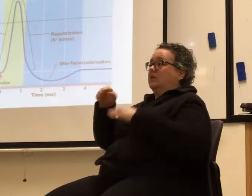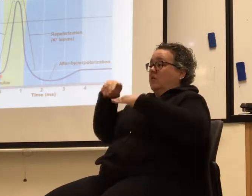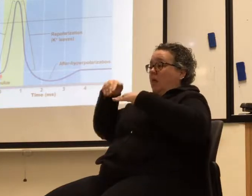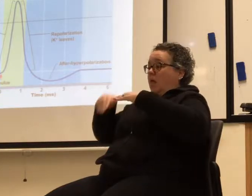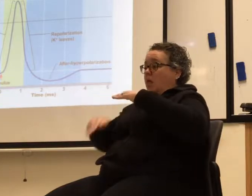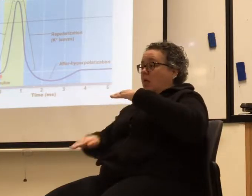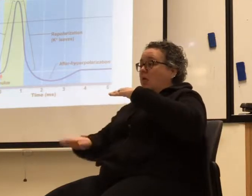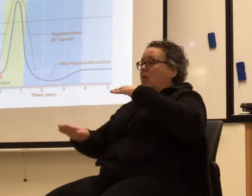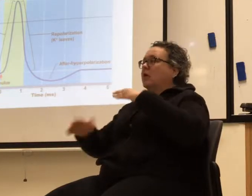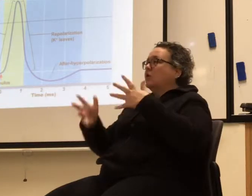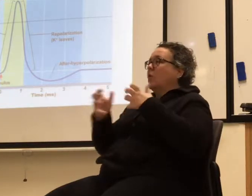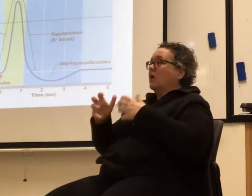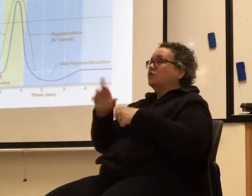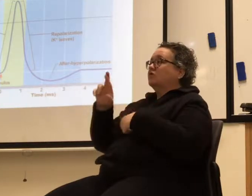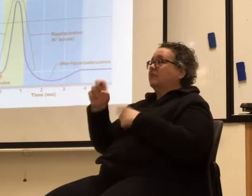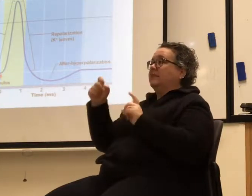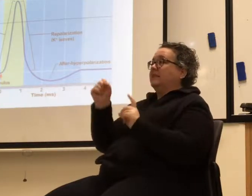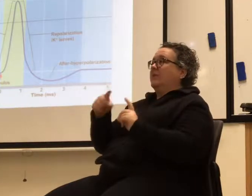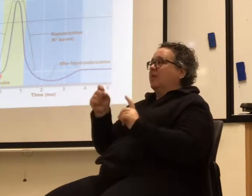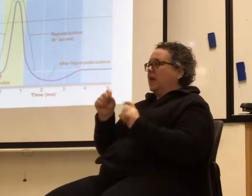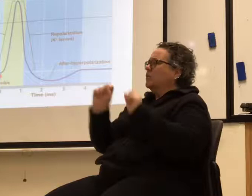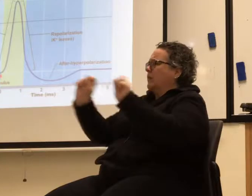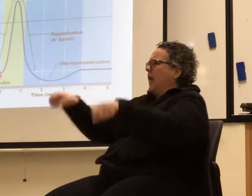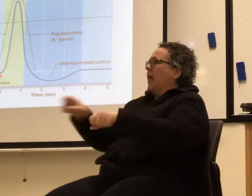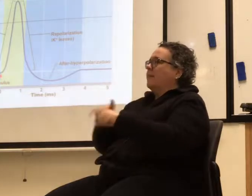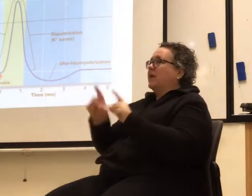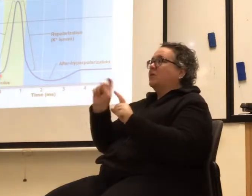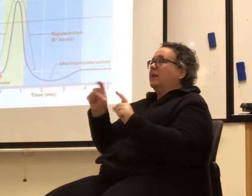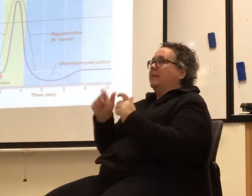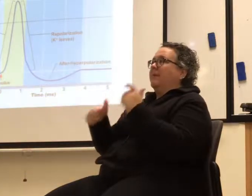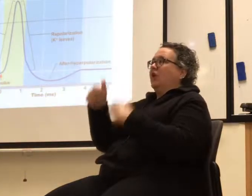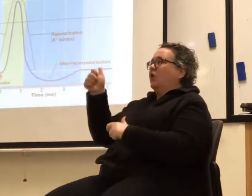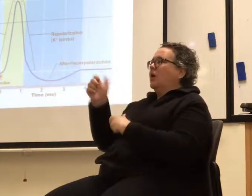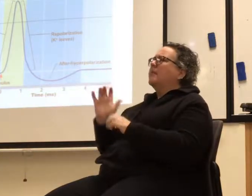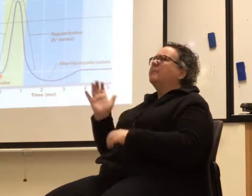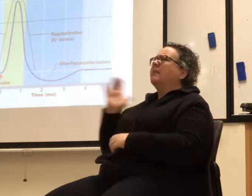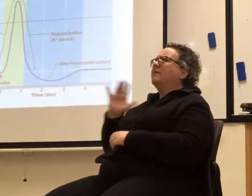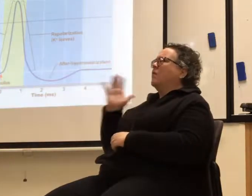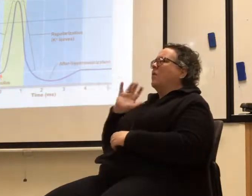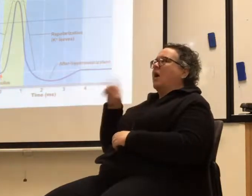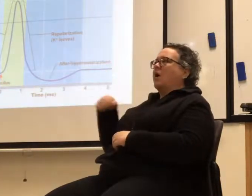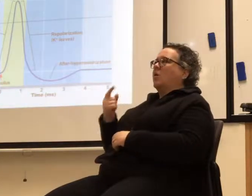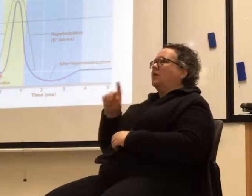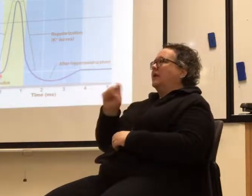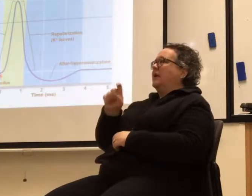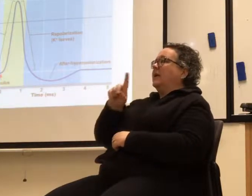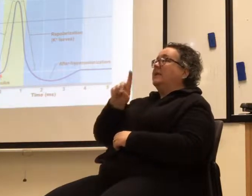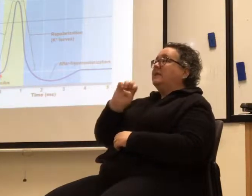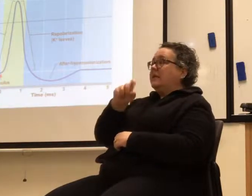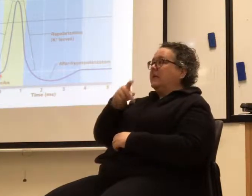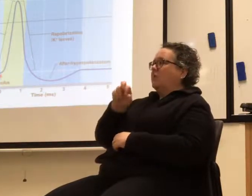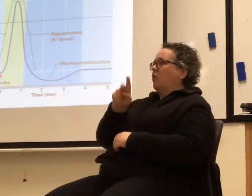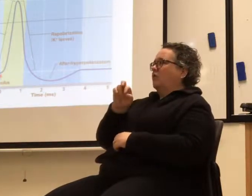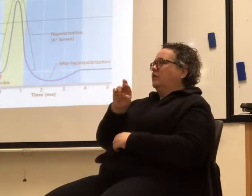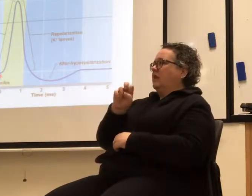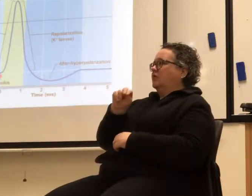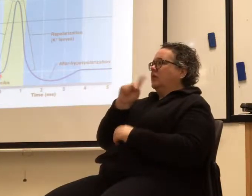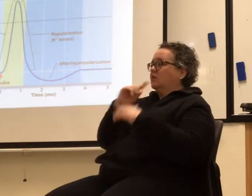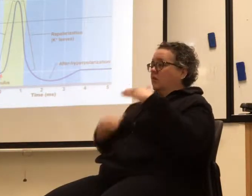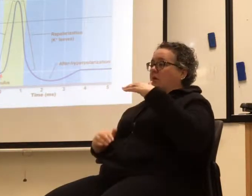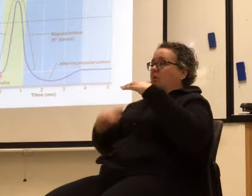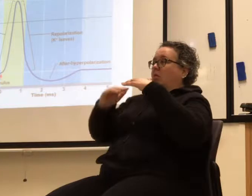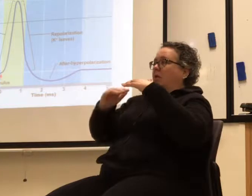You can, but you need a bigger stimulus. Before, I only needed a depolarization to get me that far. Now I need